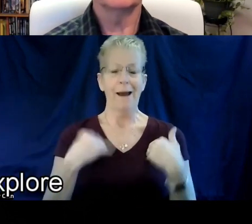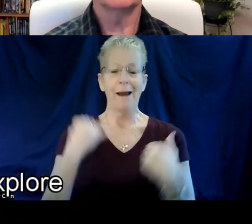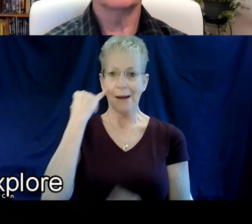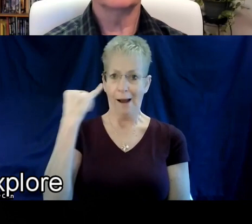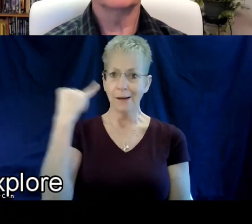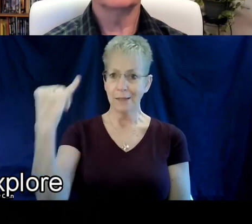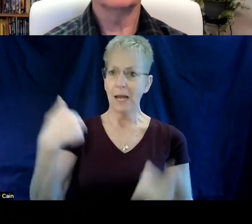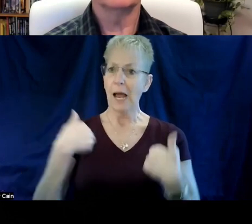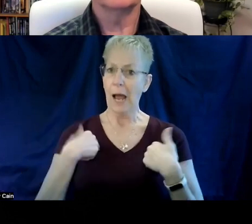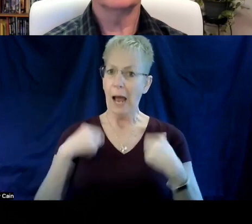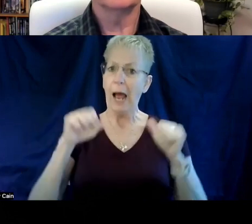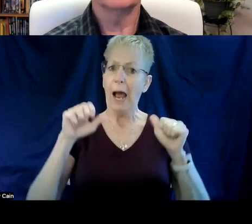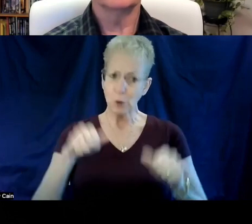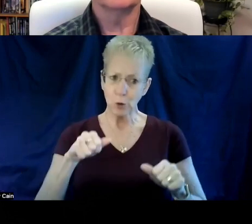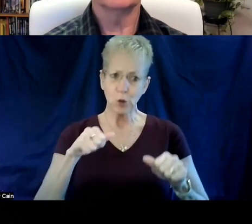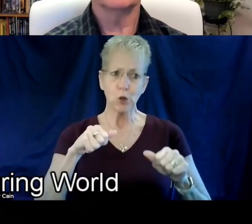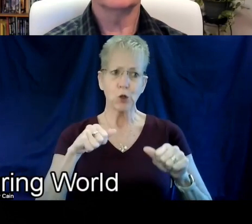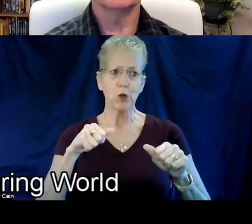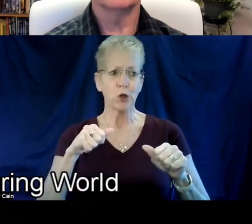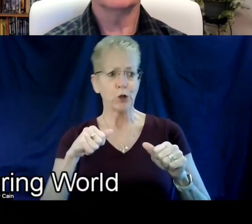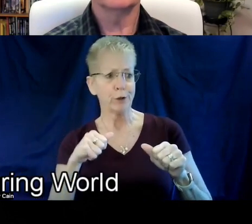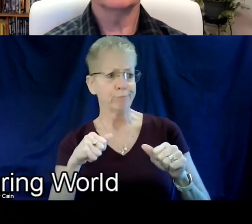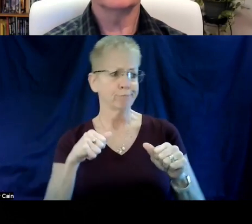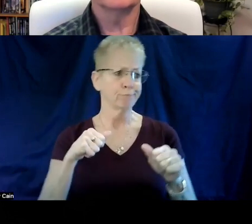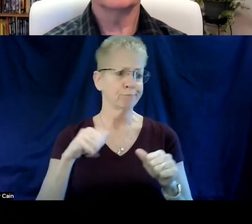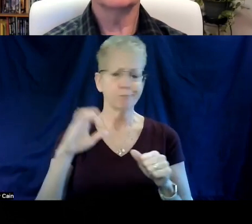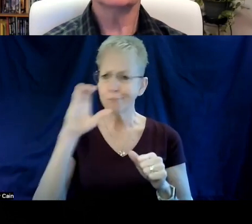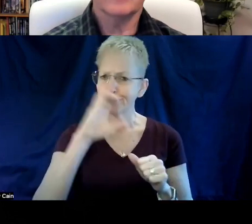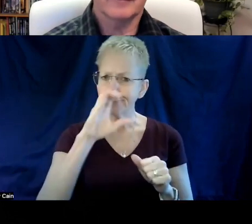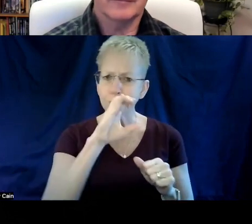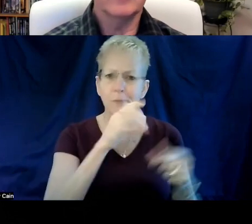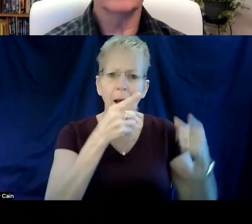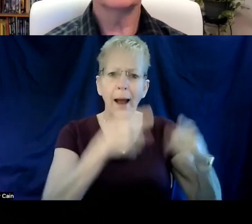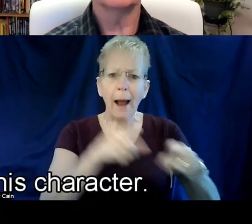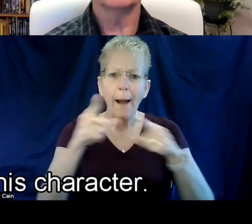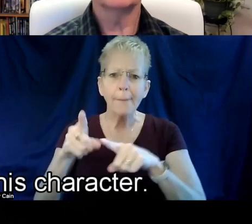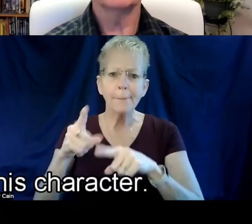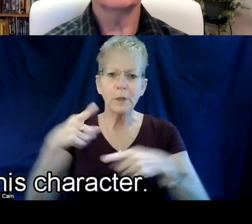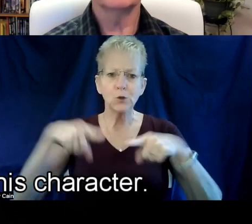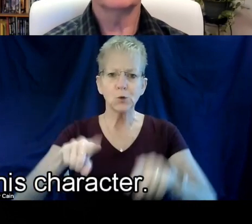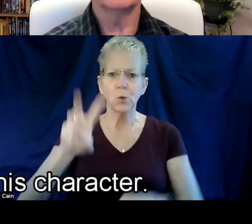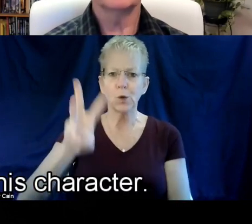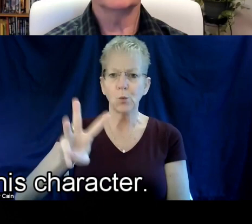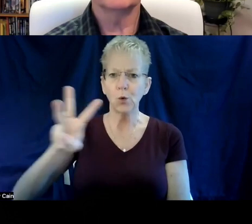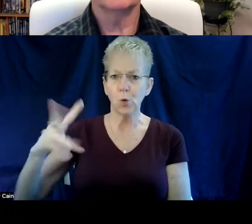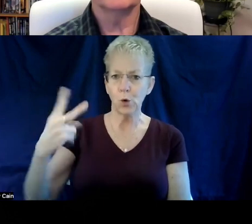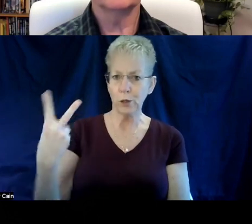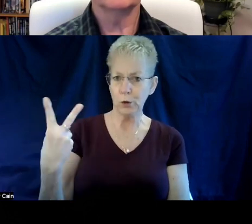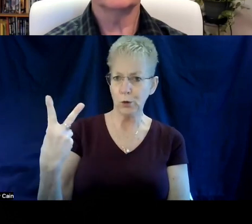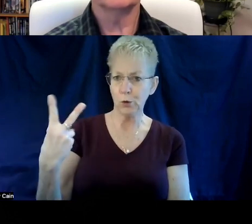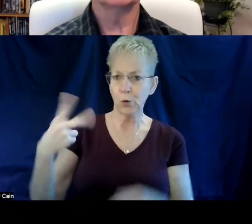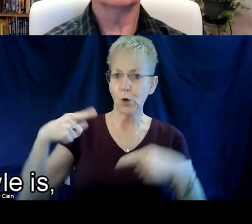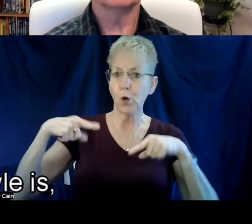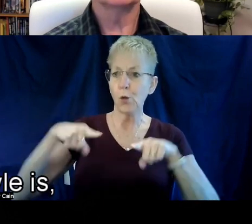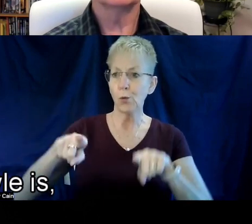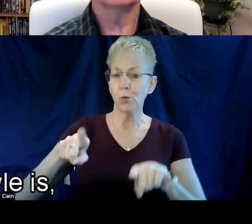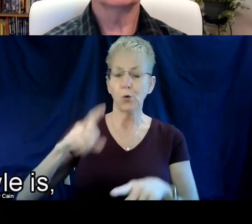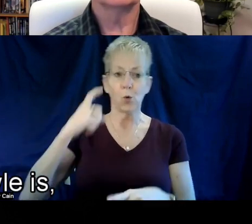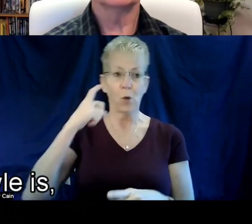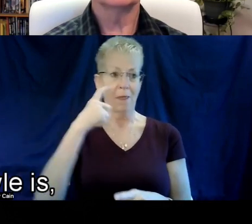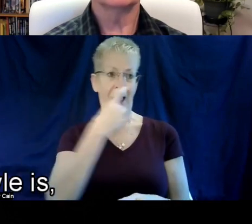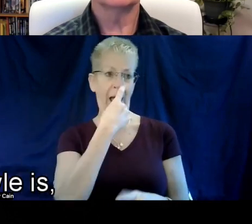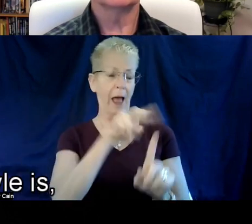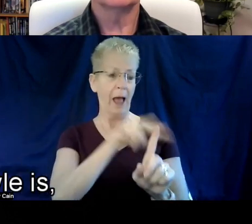could explore what happened during World War II through the eyes of this character. And